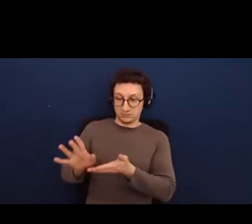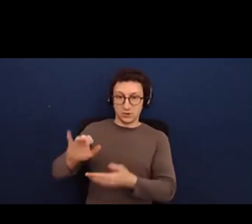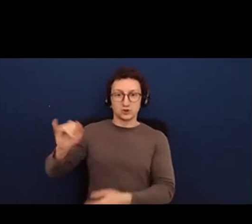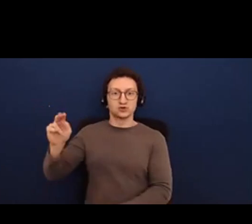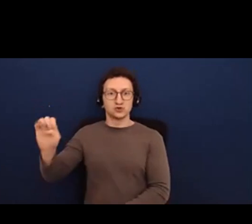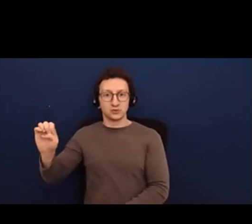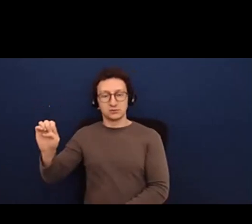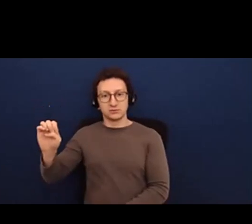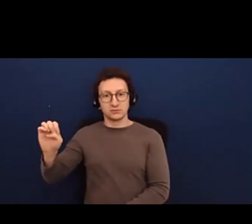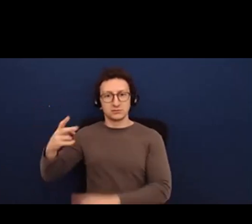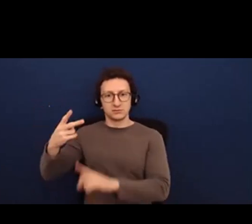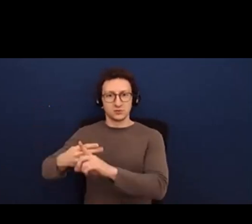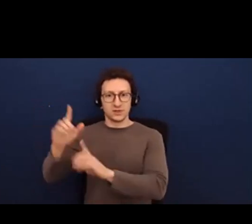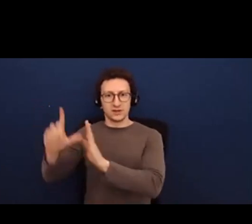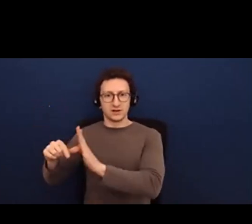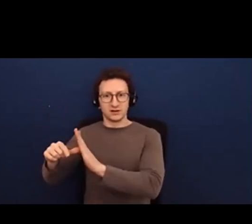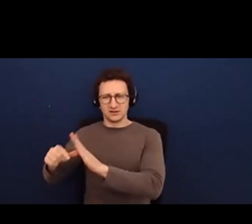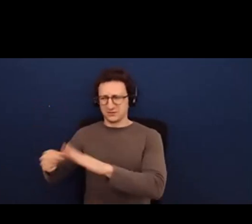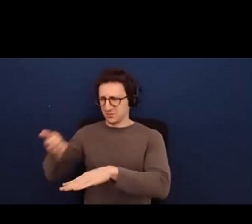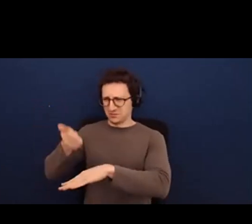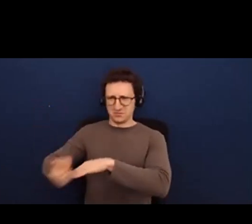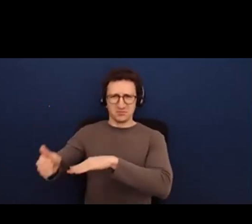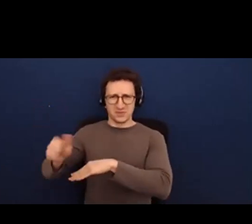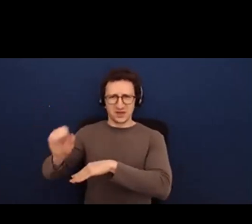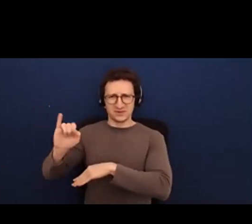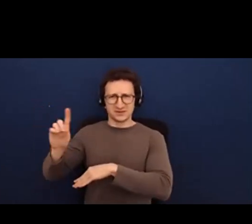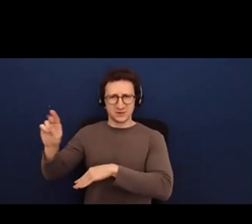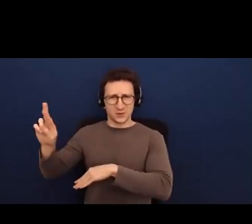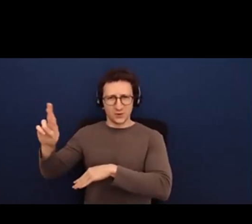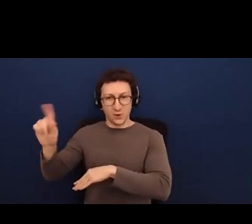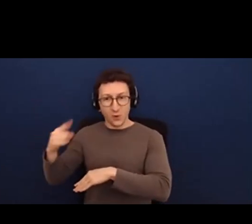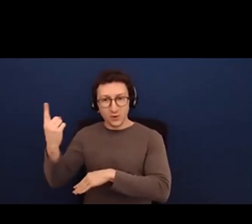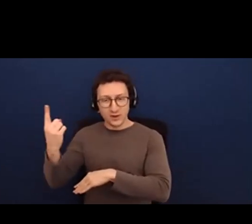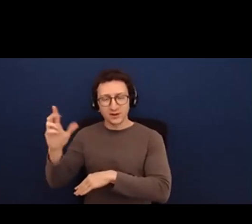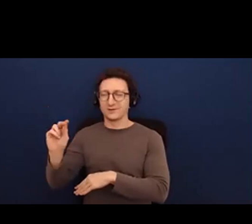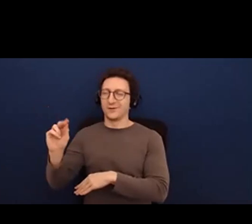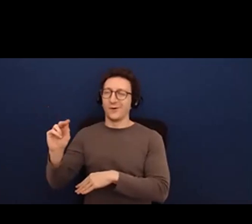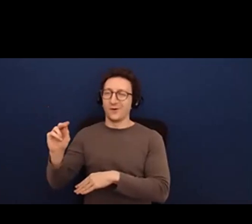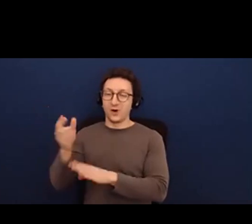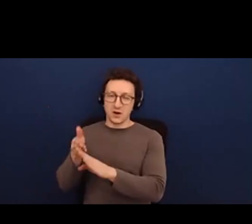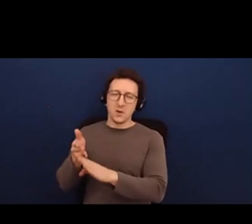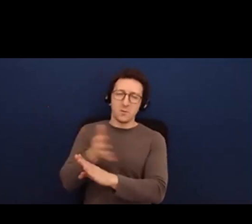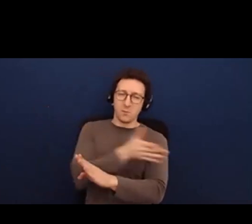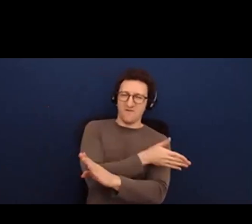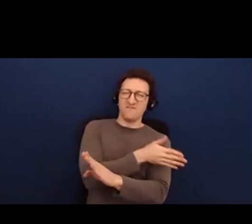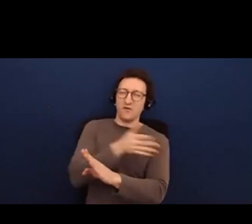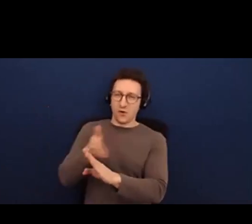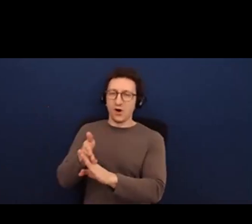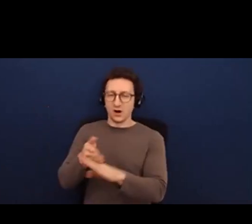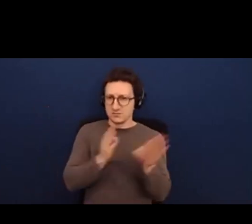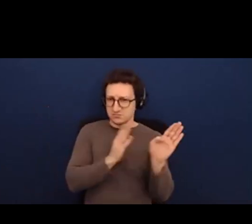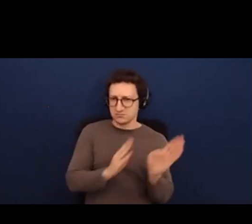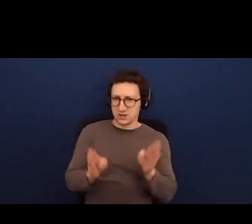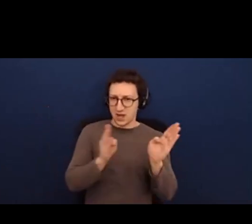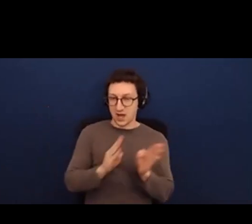And it's not possible for them to get the whole thing together so quickly. So obviously they were anticipating from the time